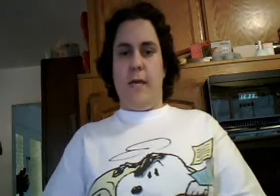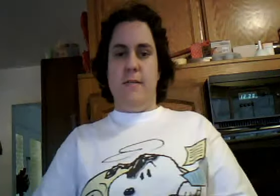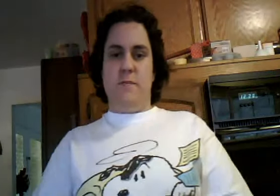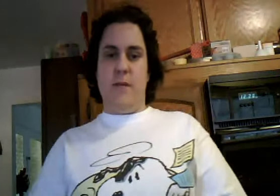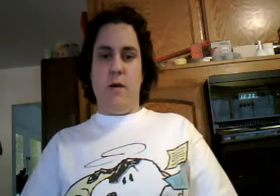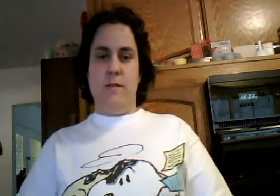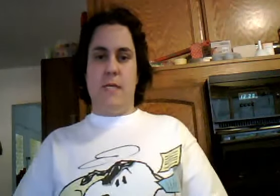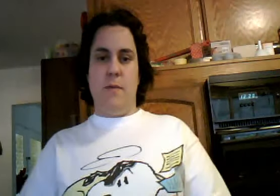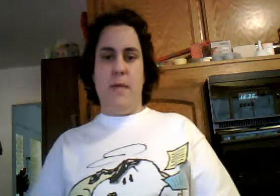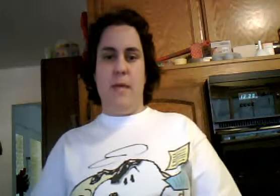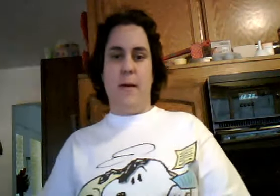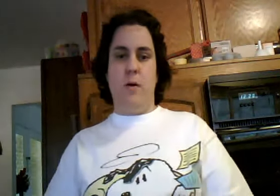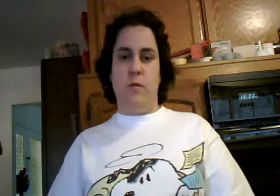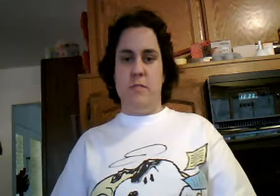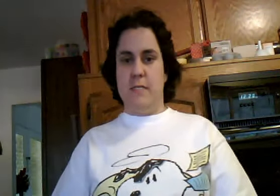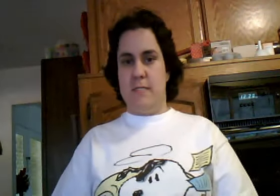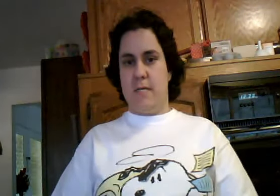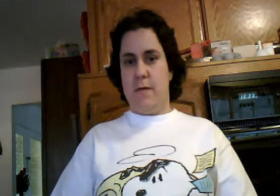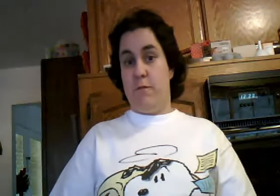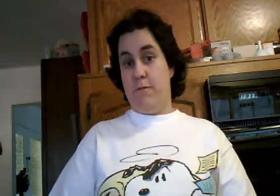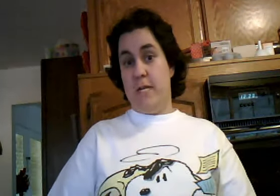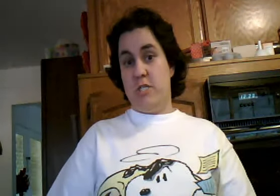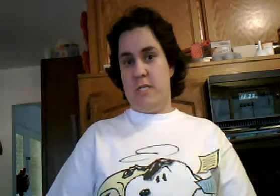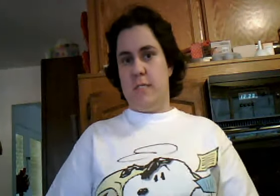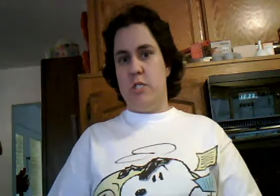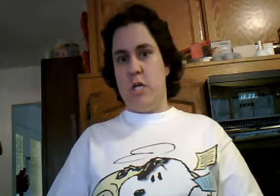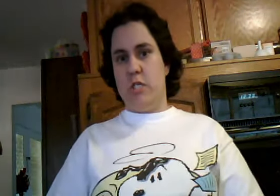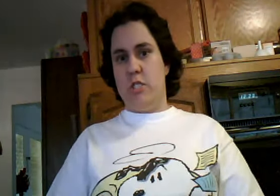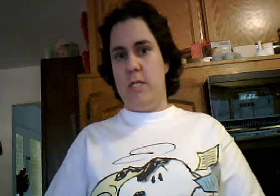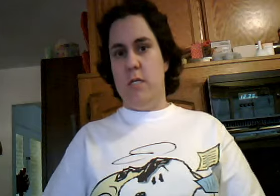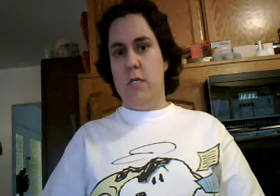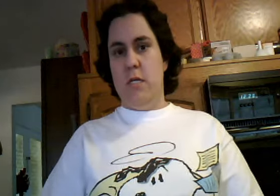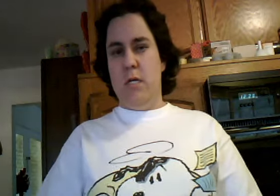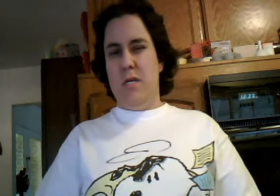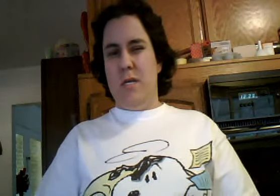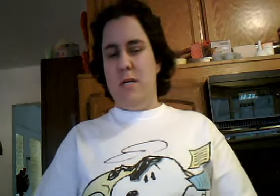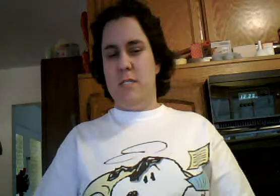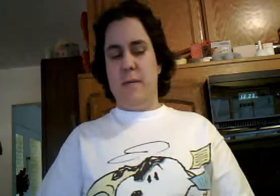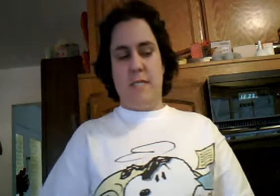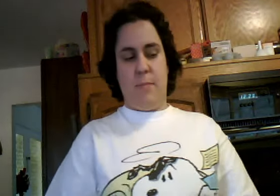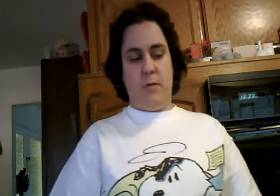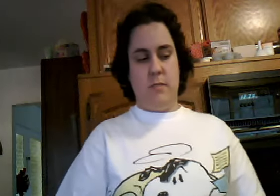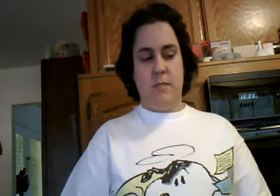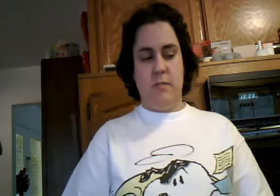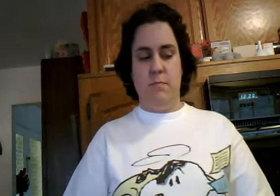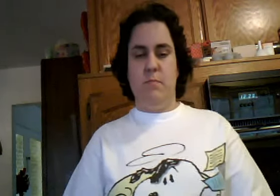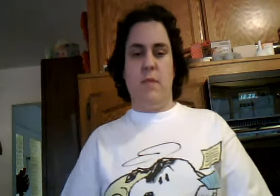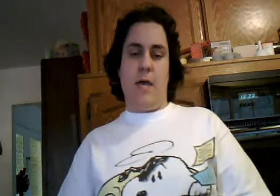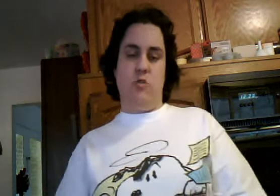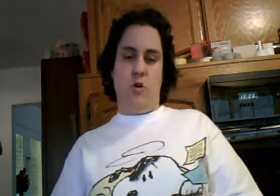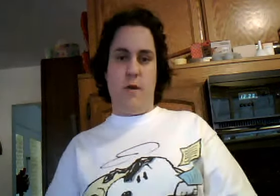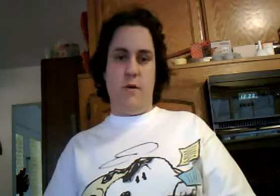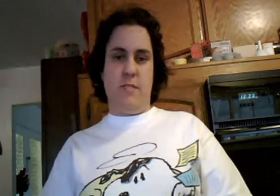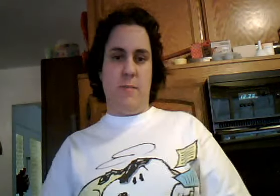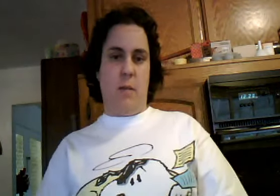Okay, this video is going to be about using the sign for finish as a conjunction. Here's some examples. I drove there to mail a